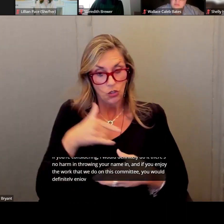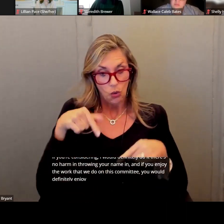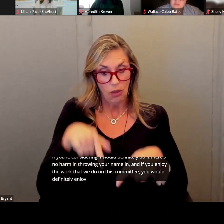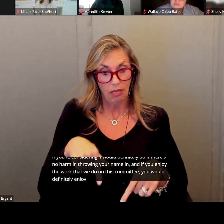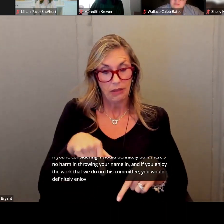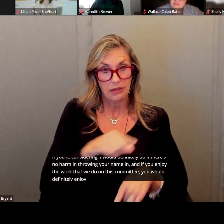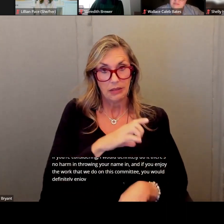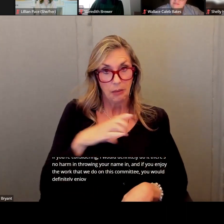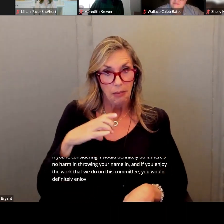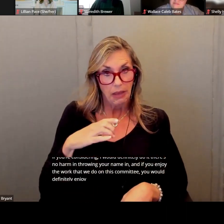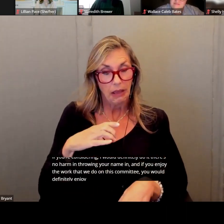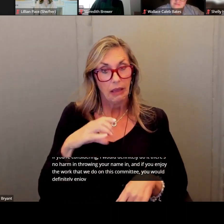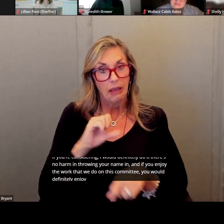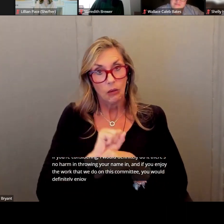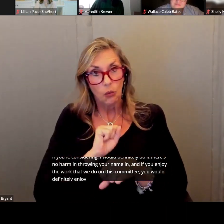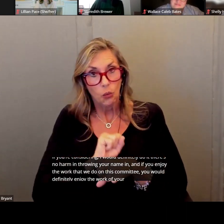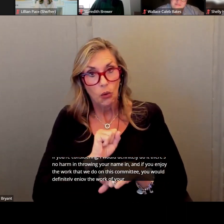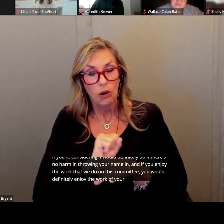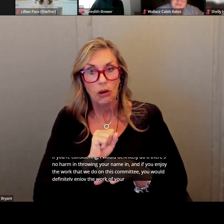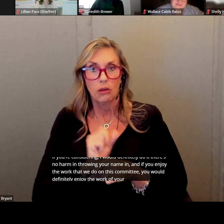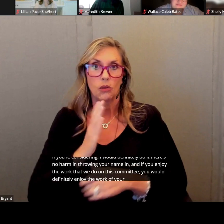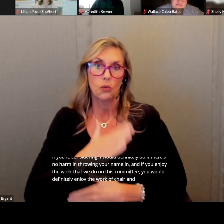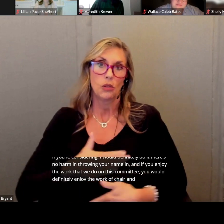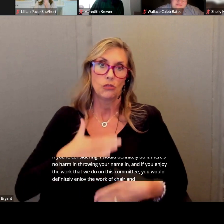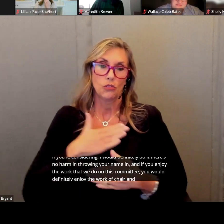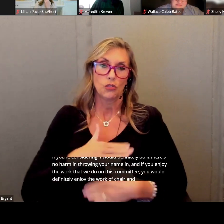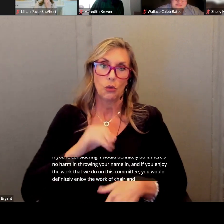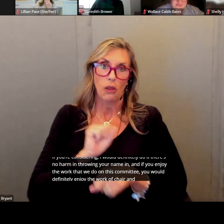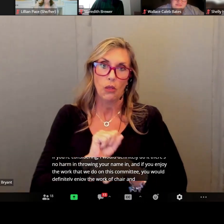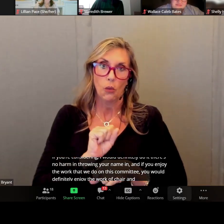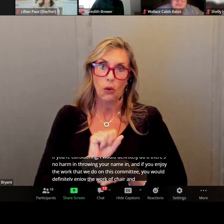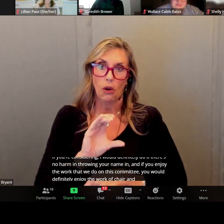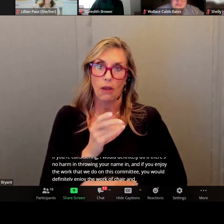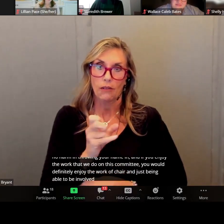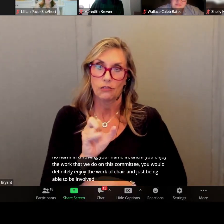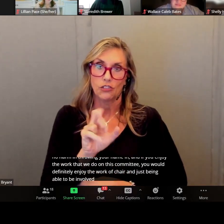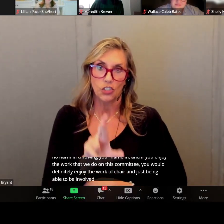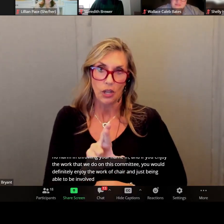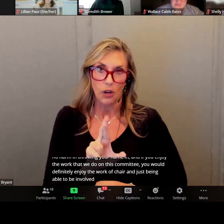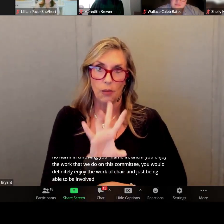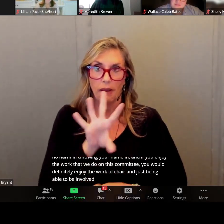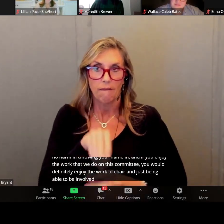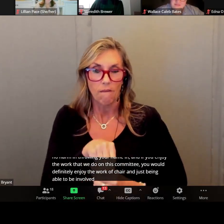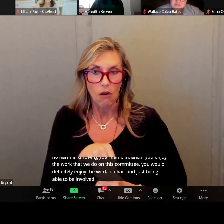the work of chair and just being able to be involved with everything.